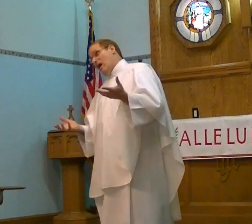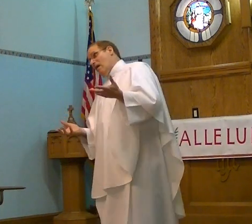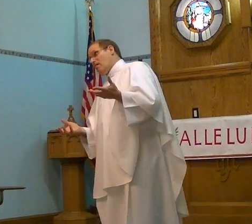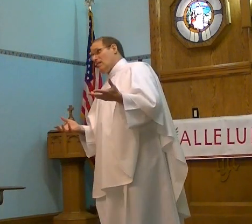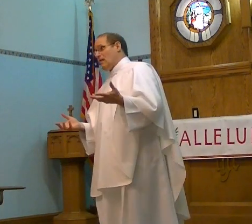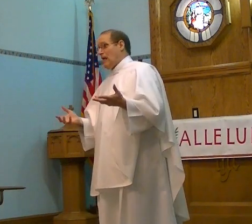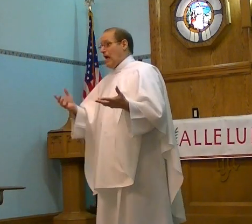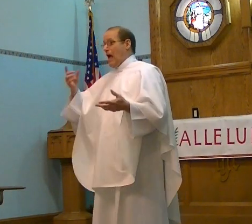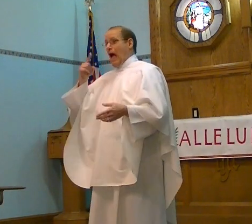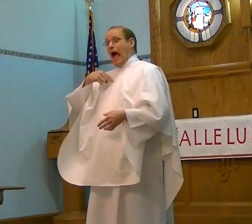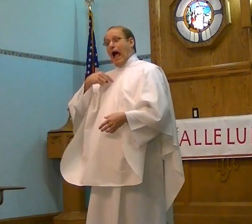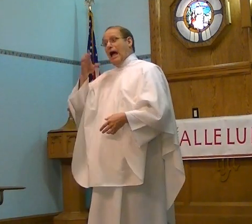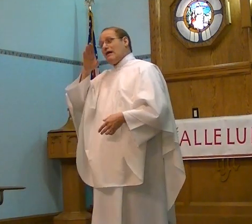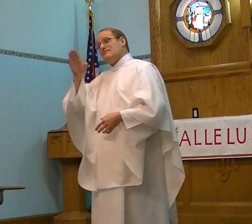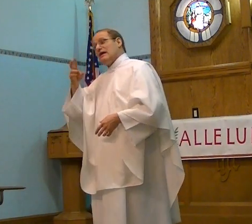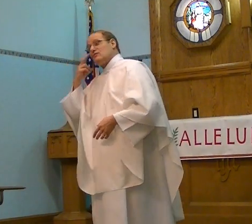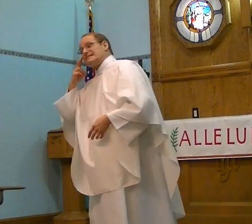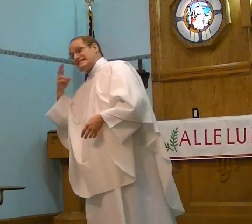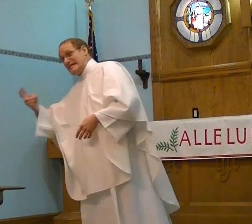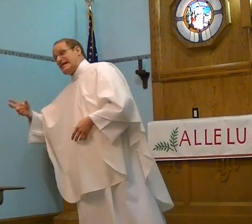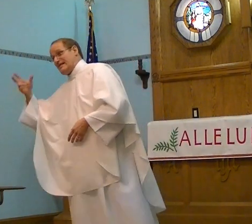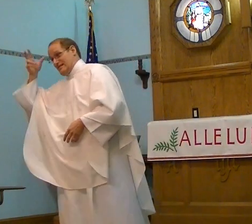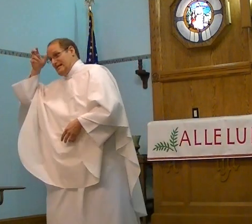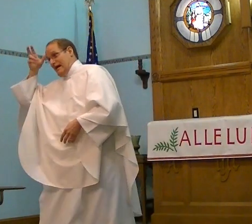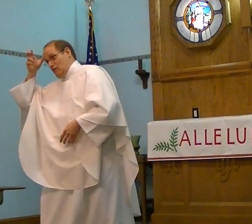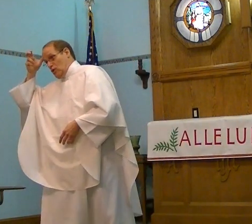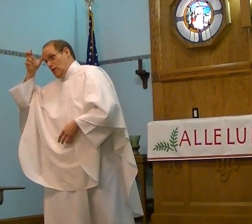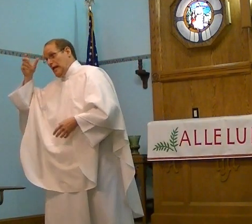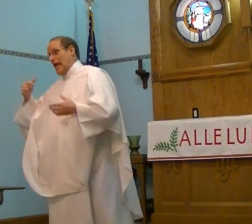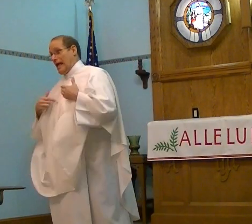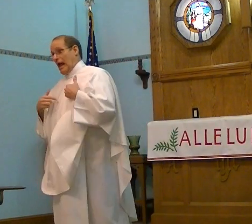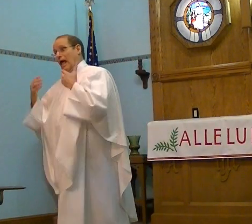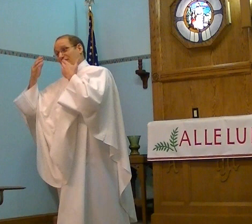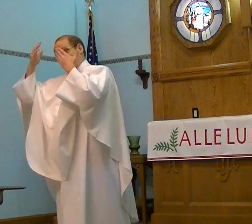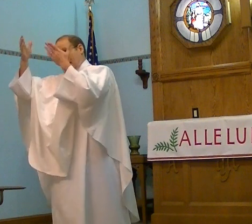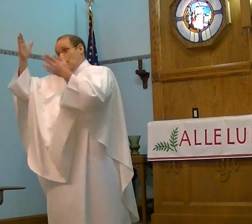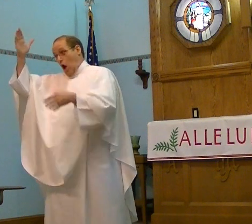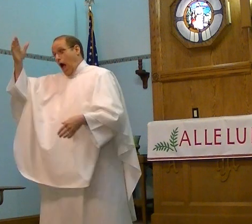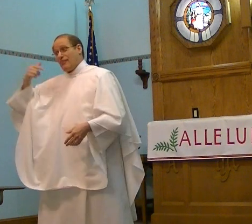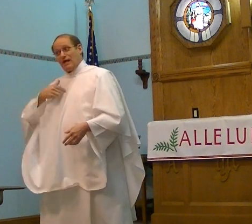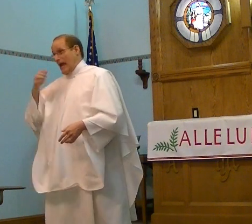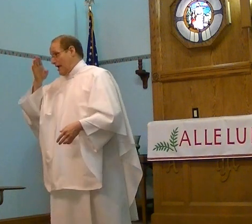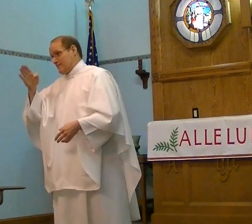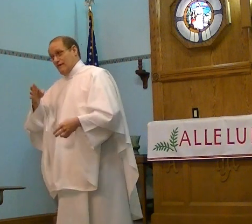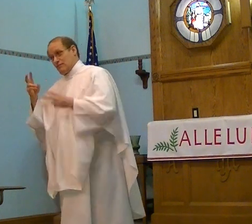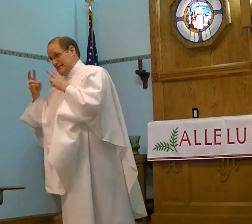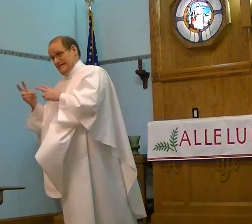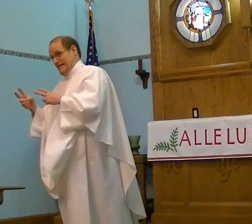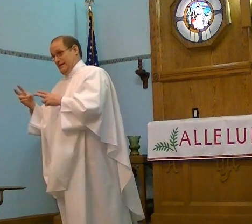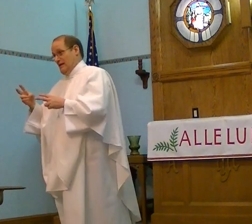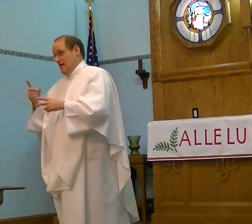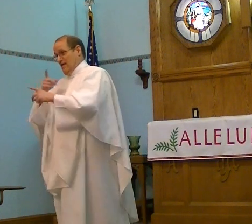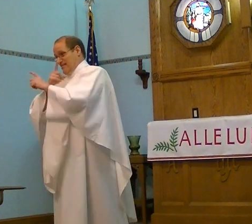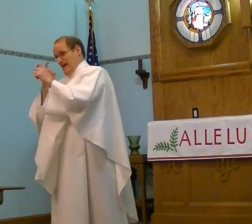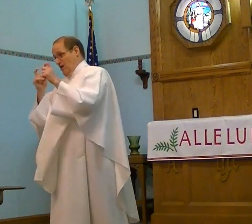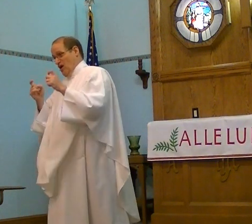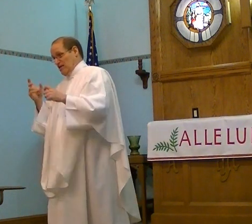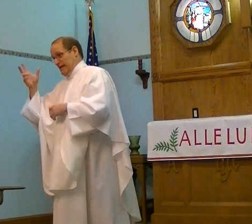Well, I have never seen the devil, and I thank God that I have never seen that ugly